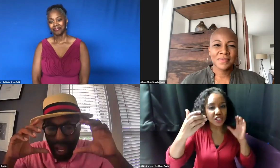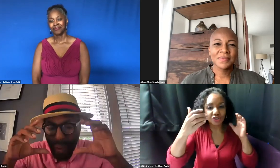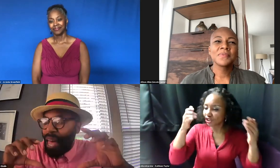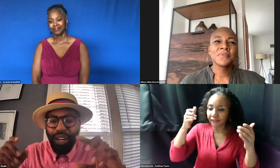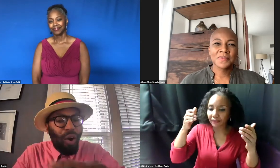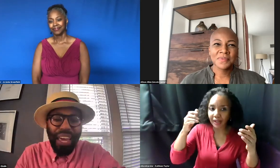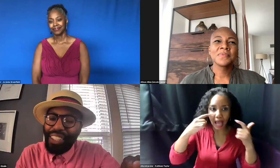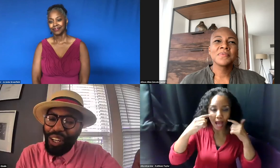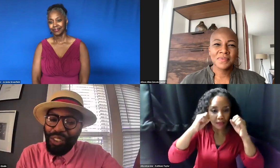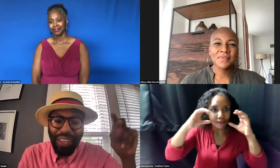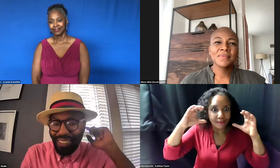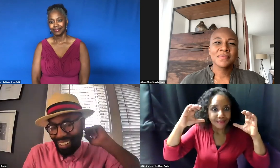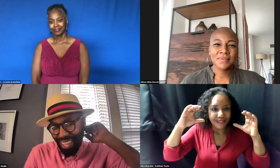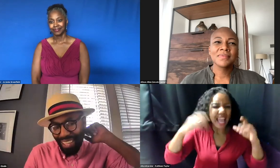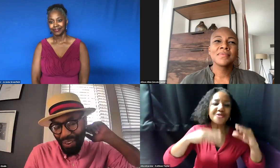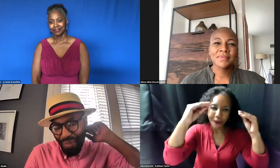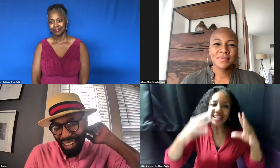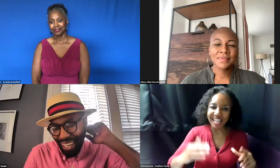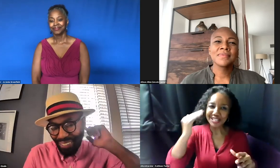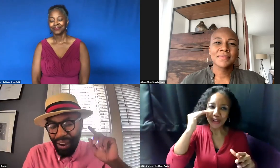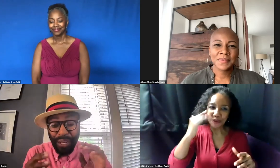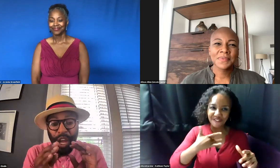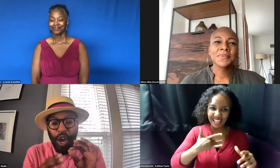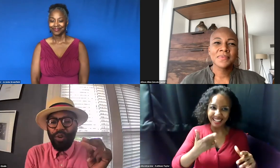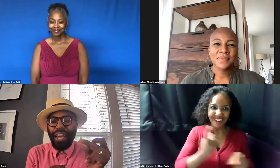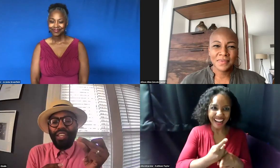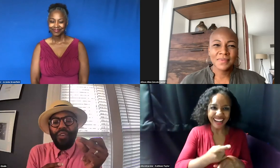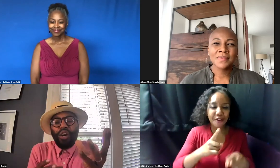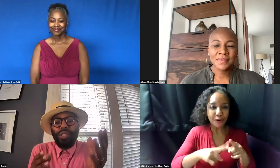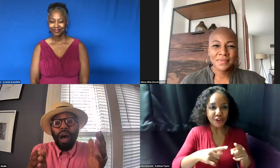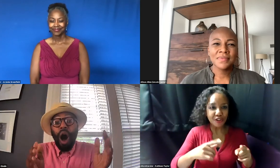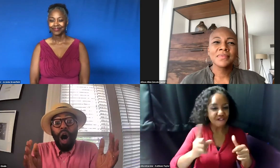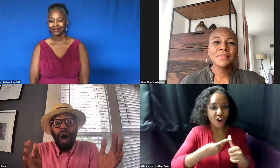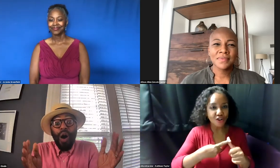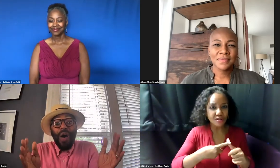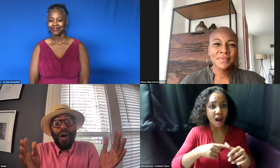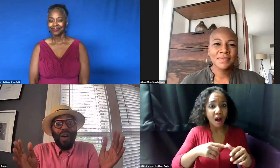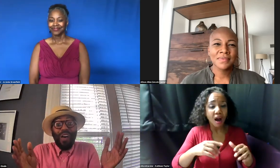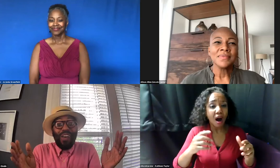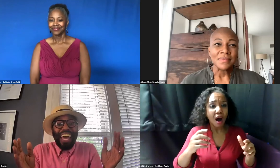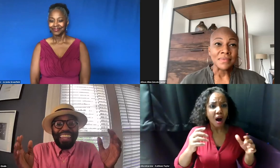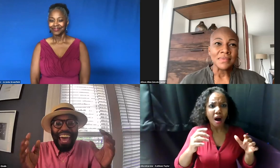eyes open up. You know, all the educators know this, that, you know, the feeling, right? When you hear your first,